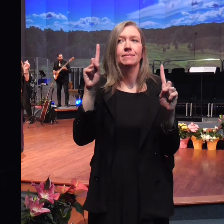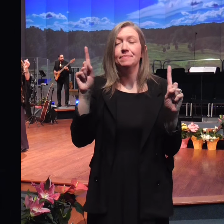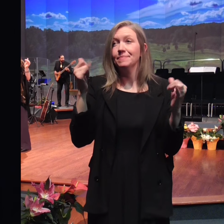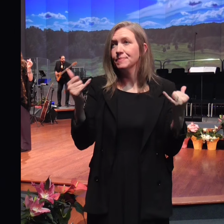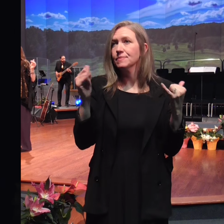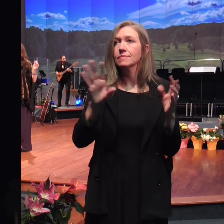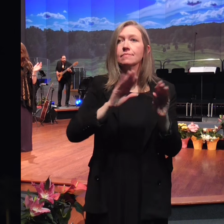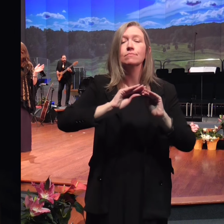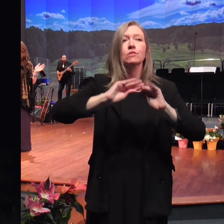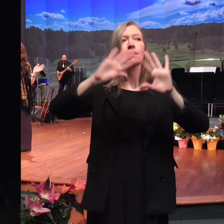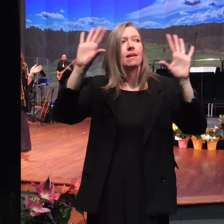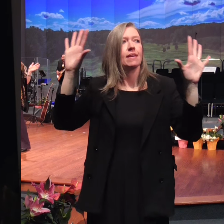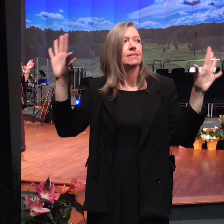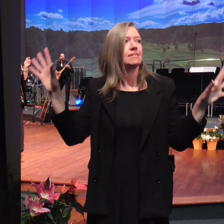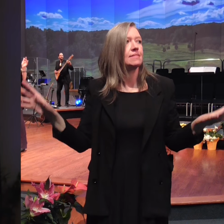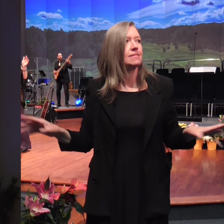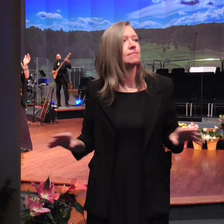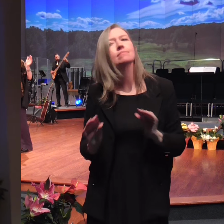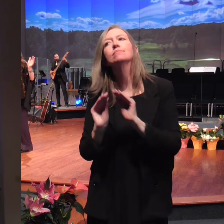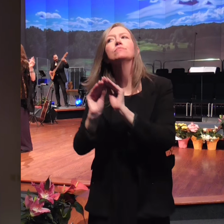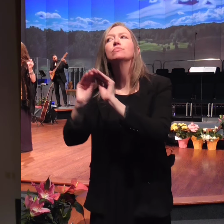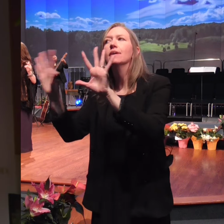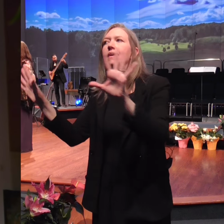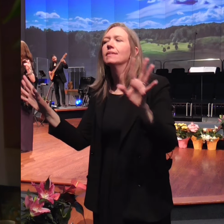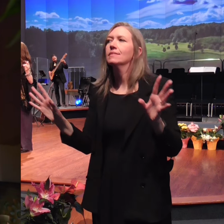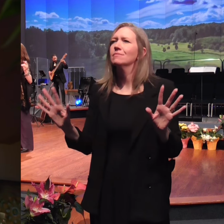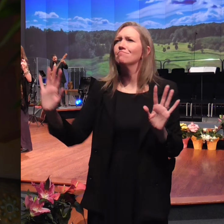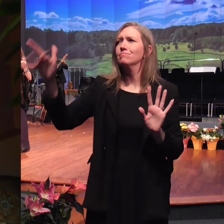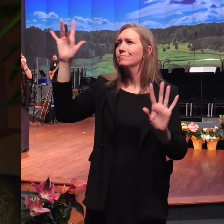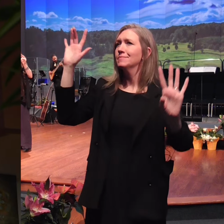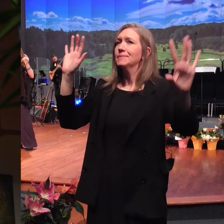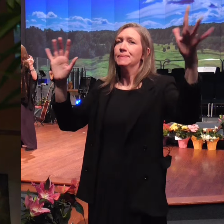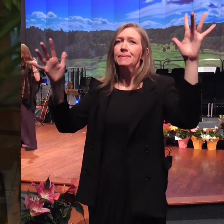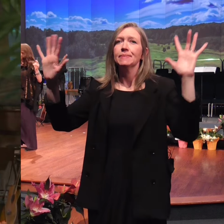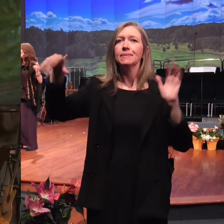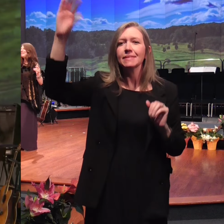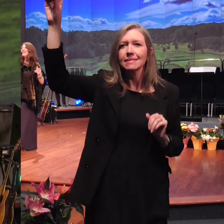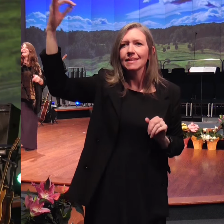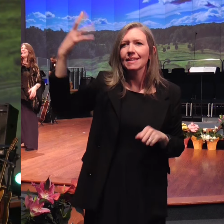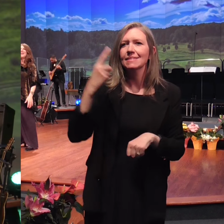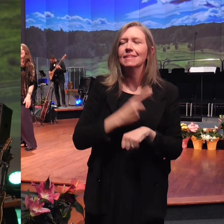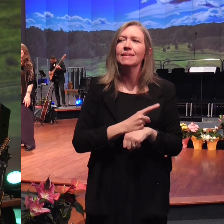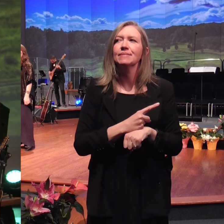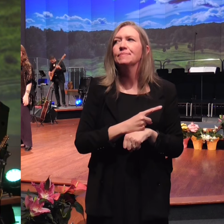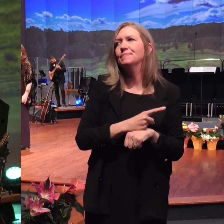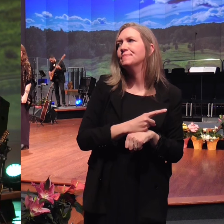a bright, bright, sunshiny day.